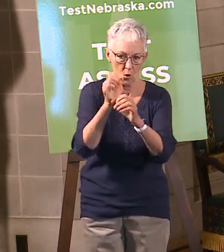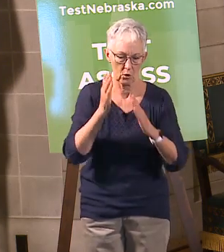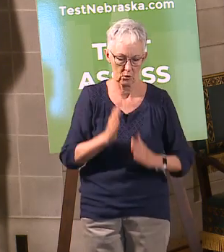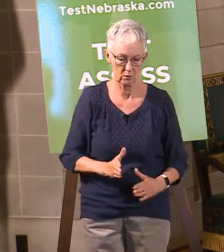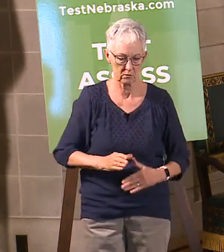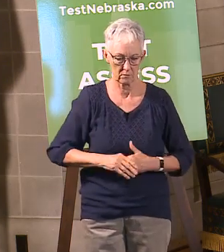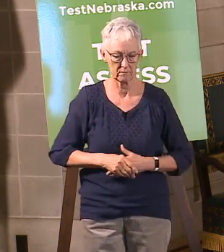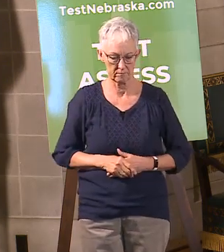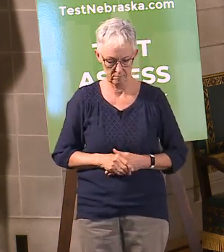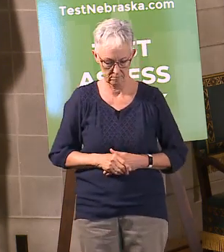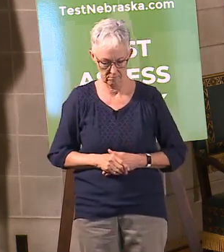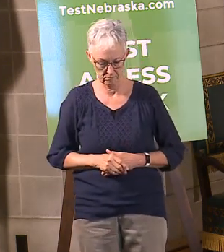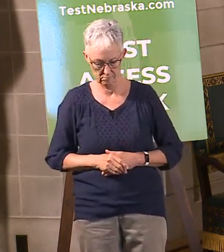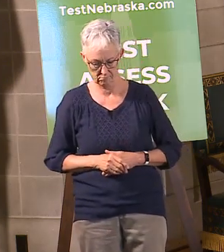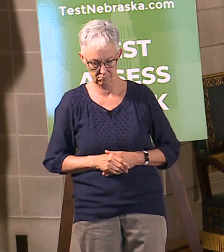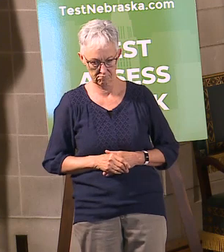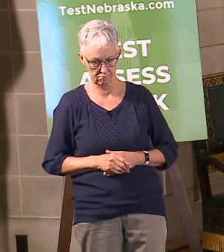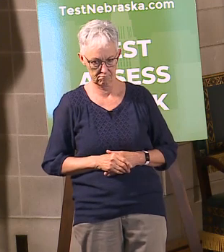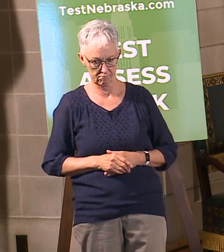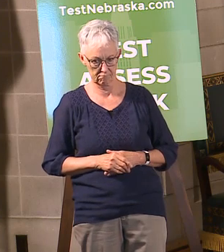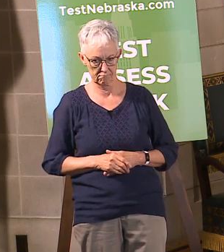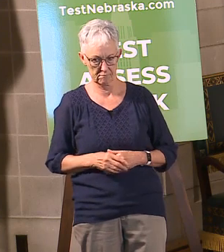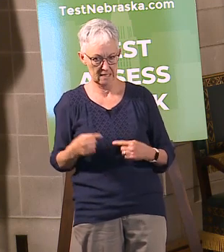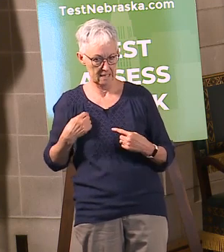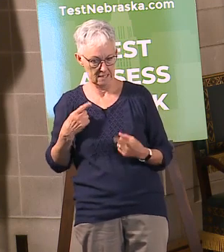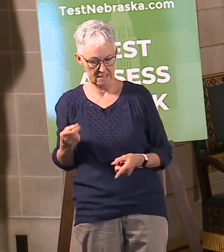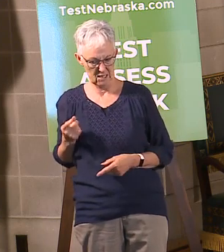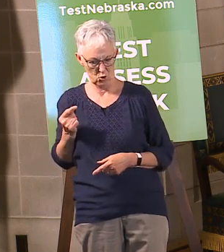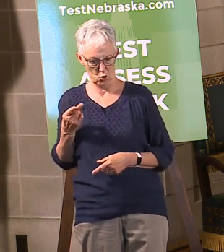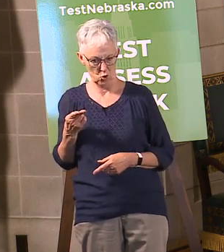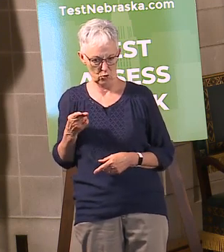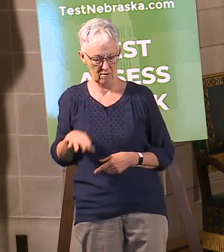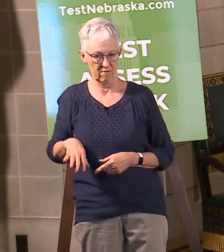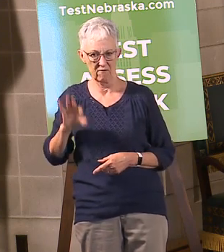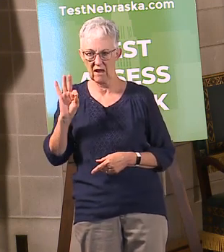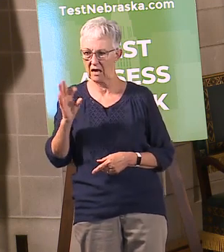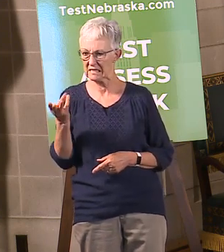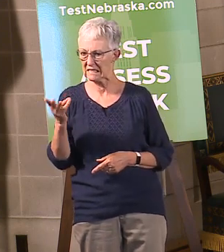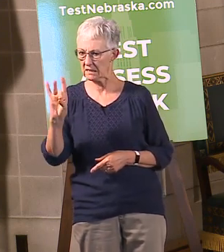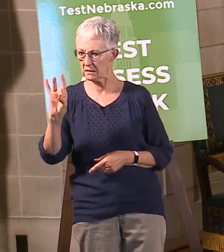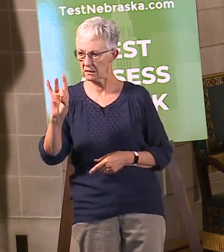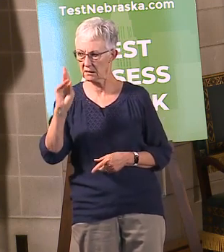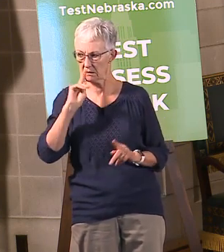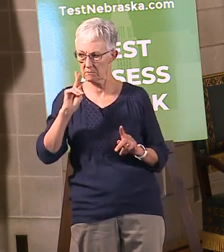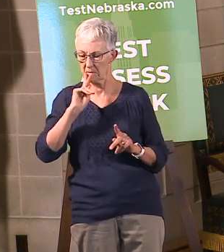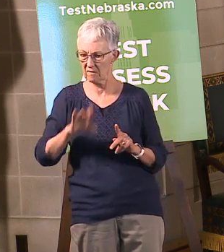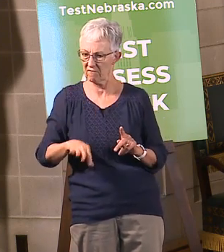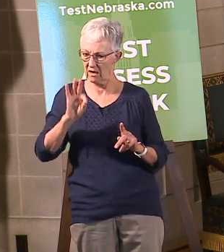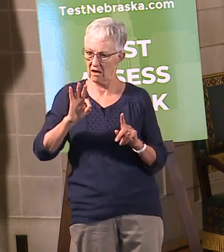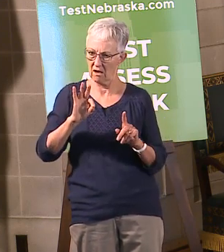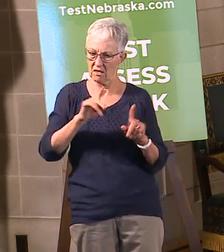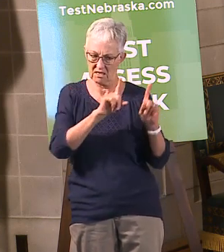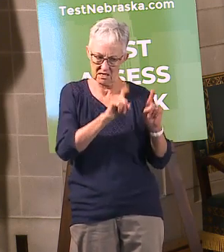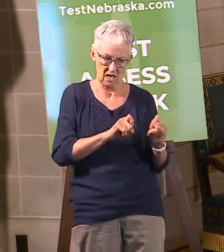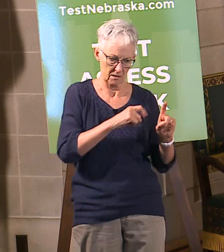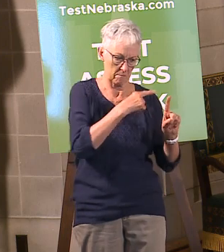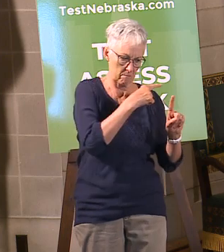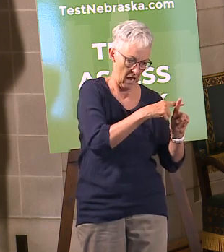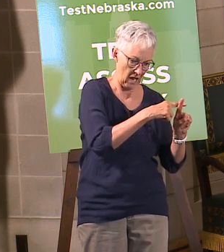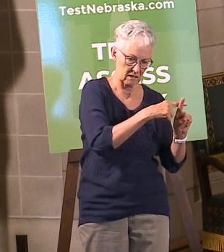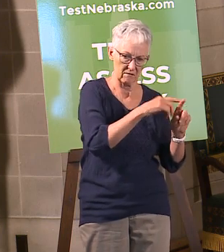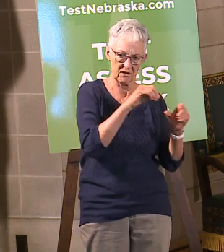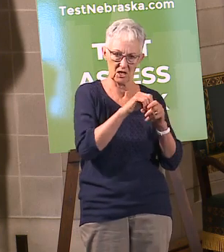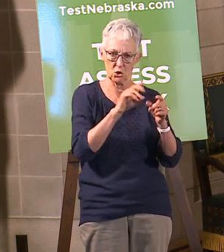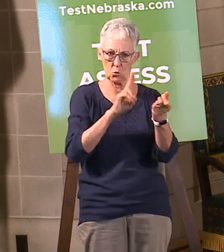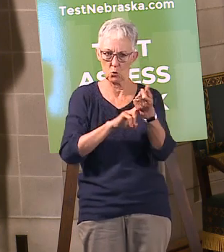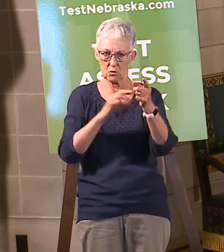news conference Thursday, we've learned that 68 people are positive for COVID-19 at a care facility in